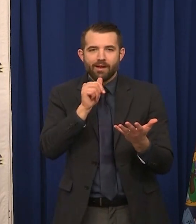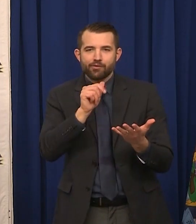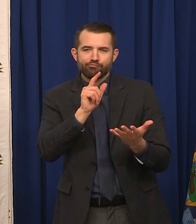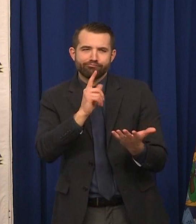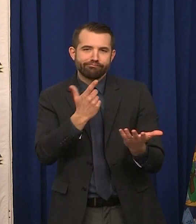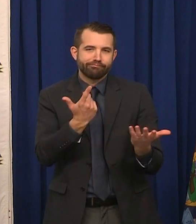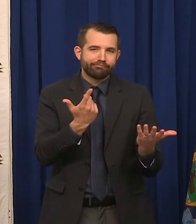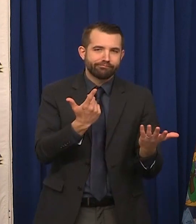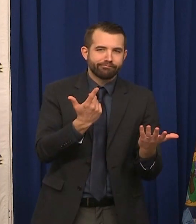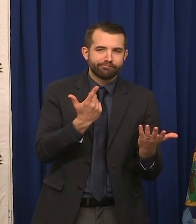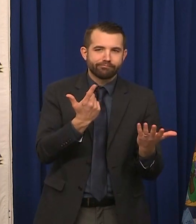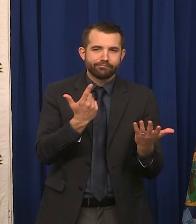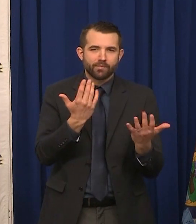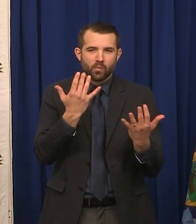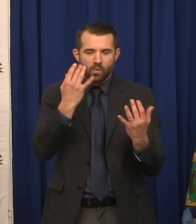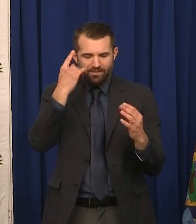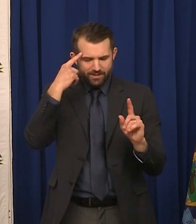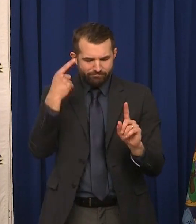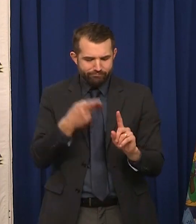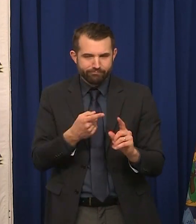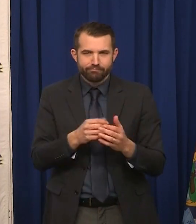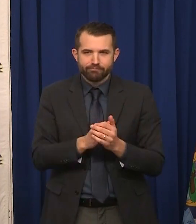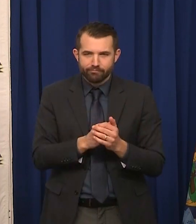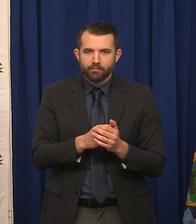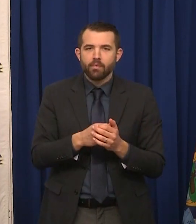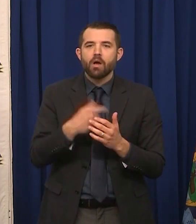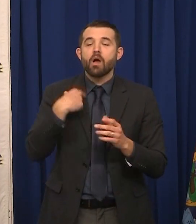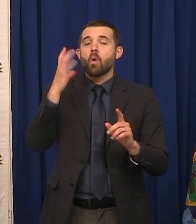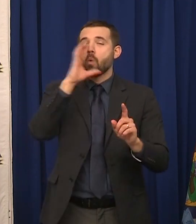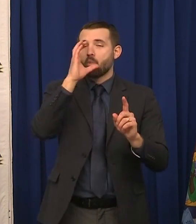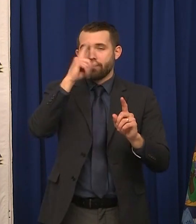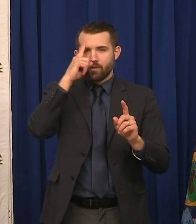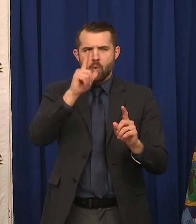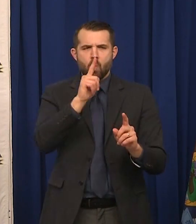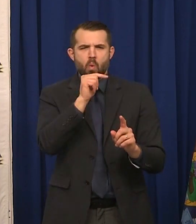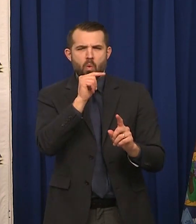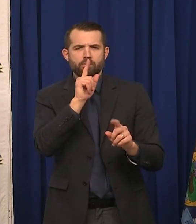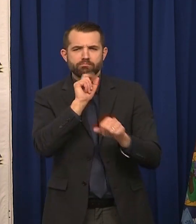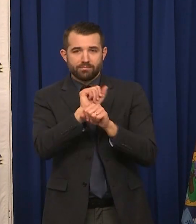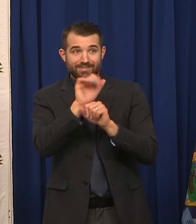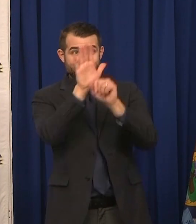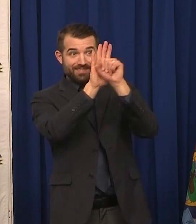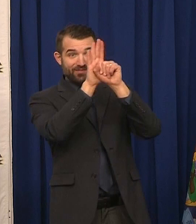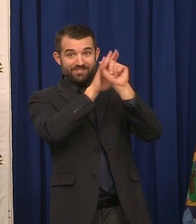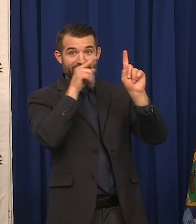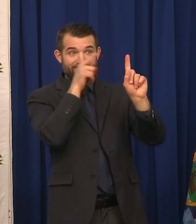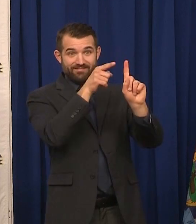increase of seasonal residents, what we looked for was who was the least equipped. And